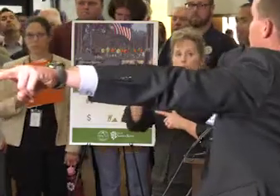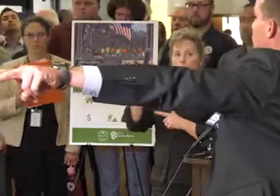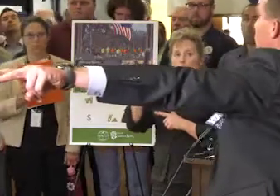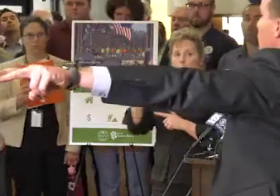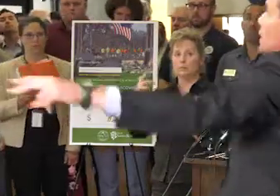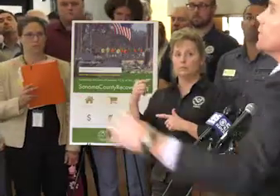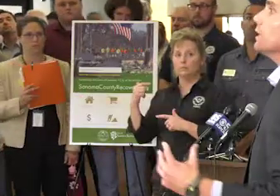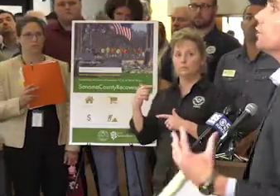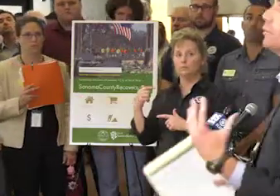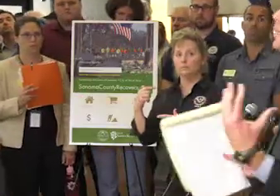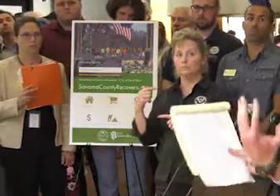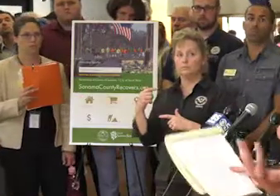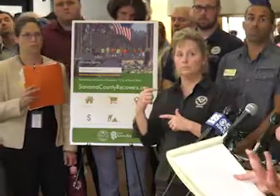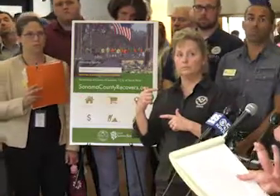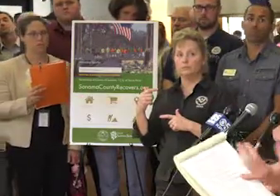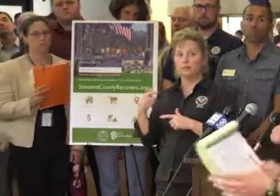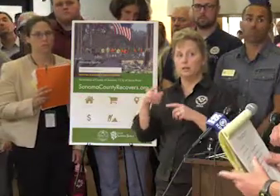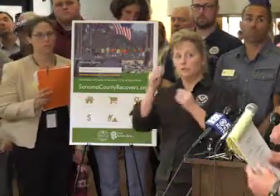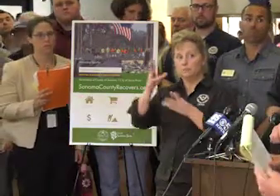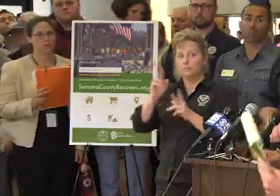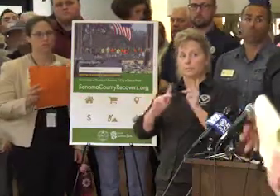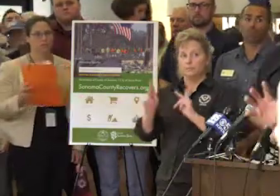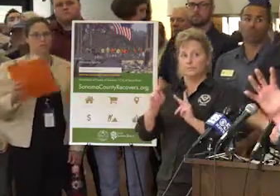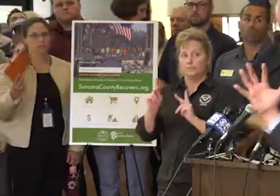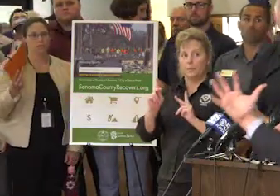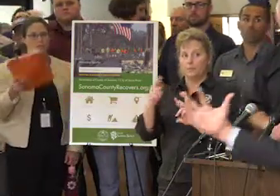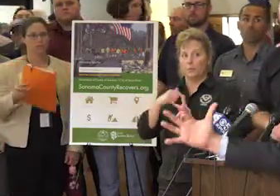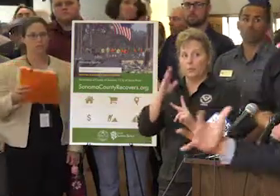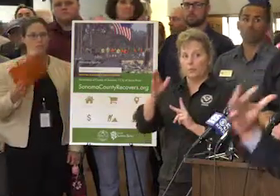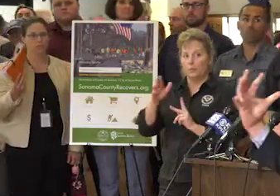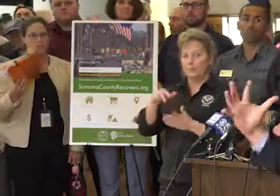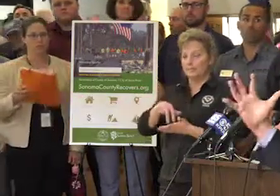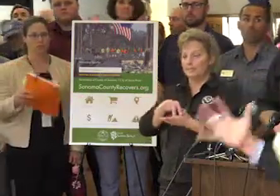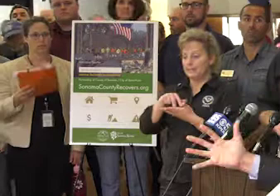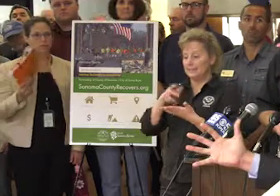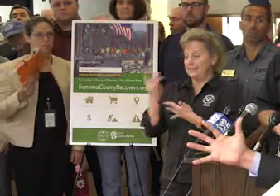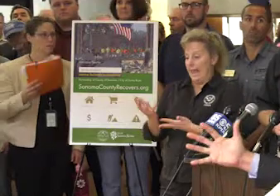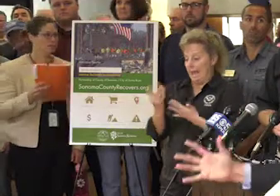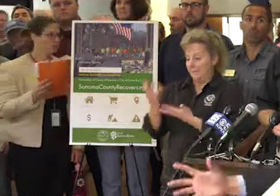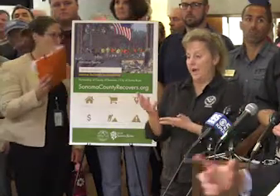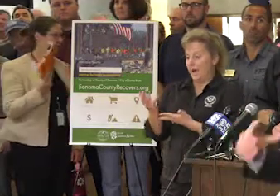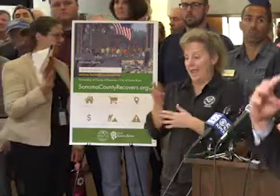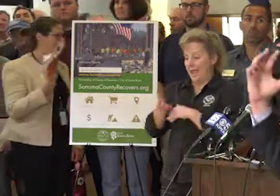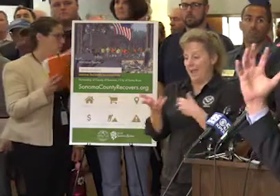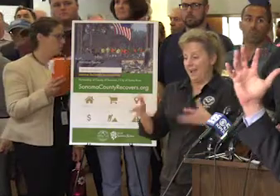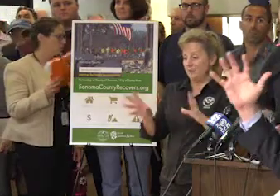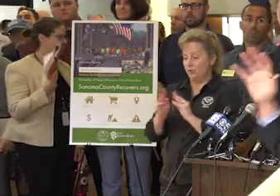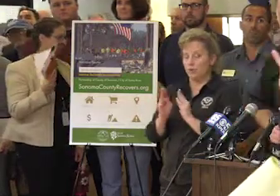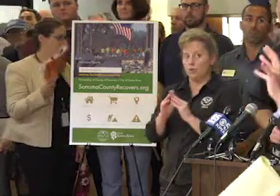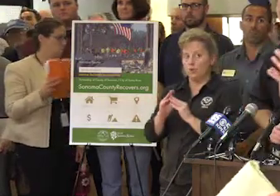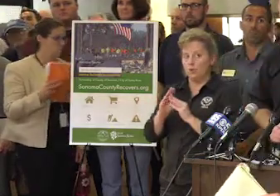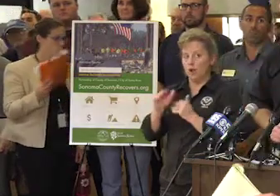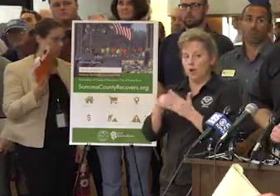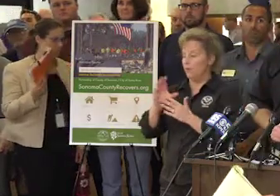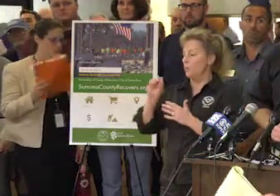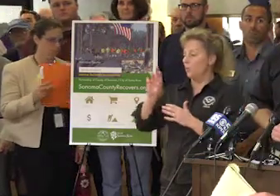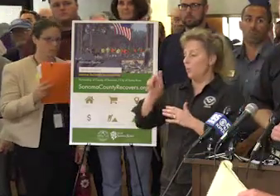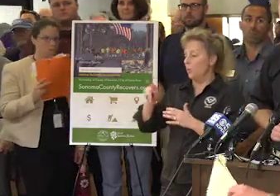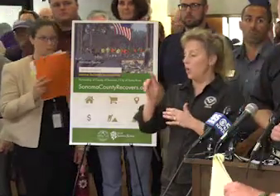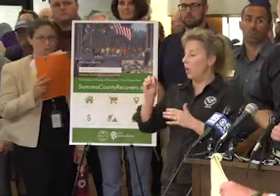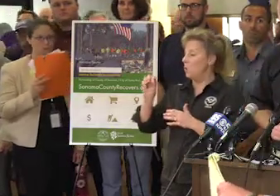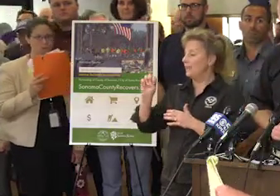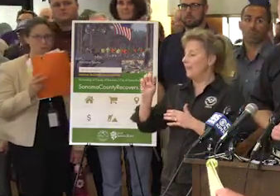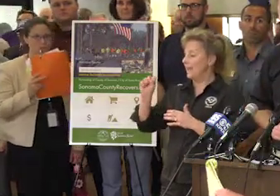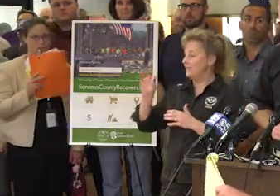questions over here. Then I just want to let folks know we're going to be standing by afterwards, all of our core